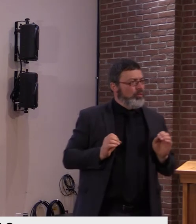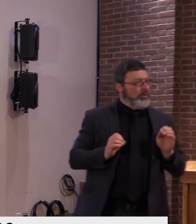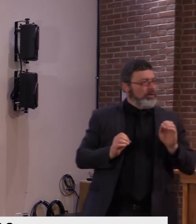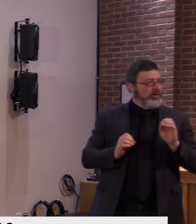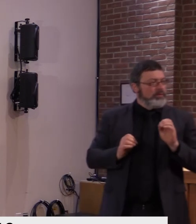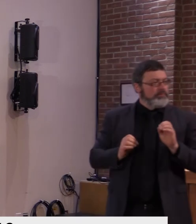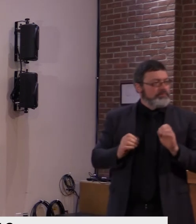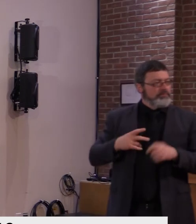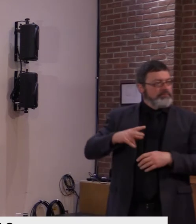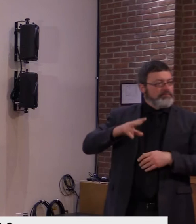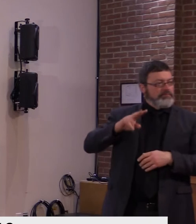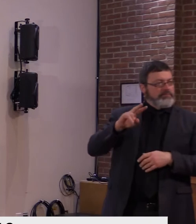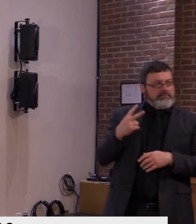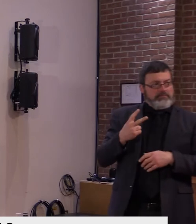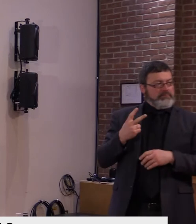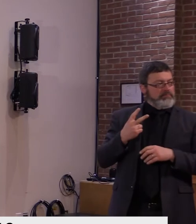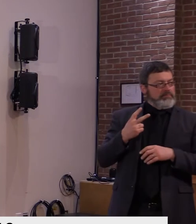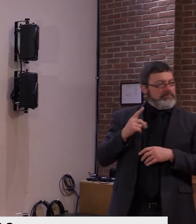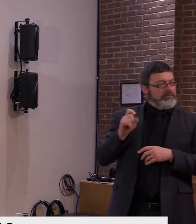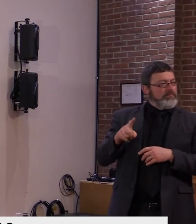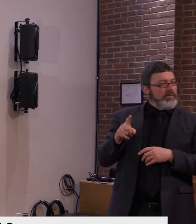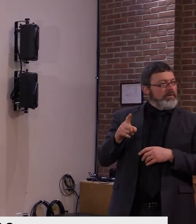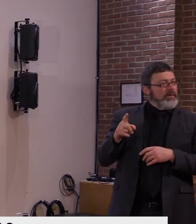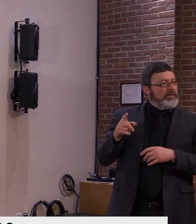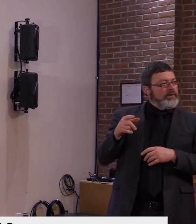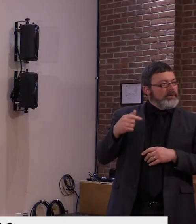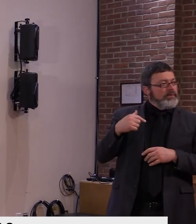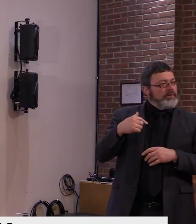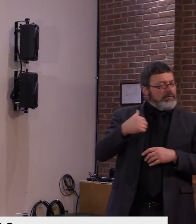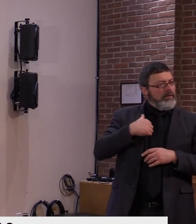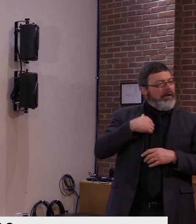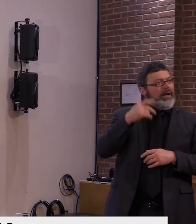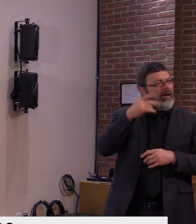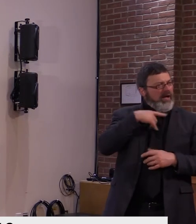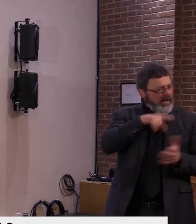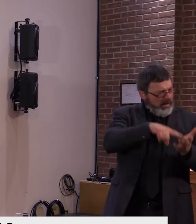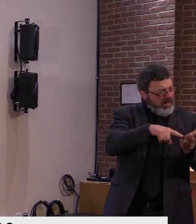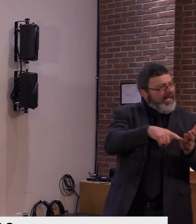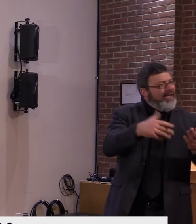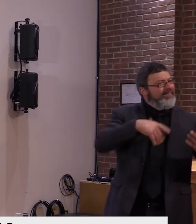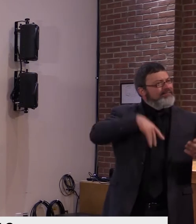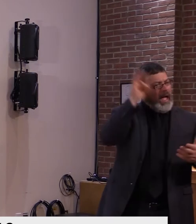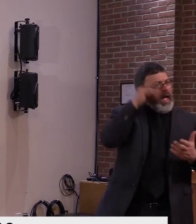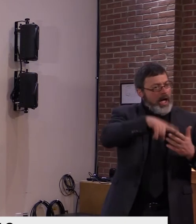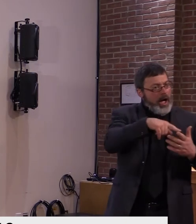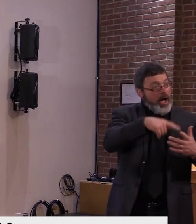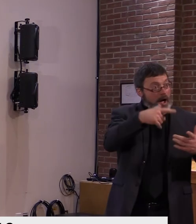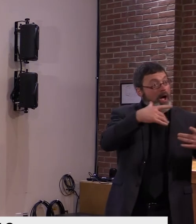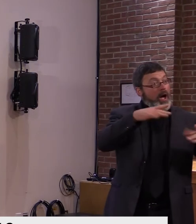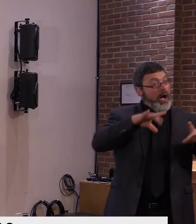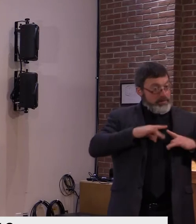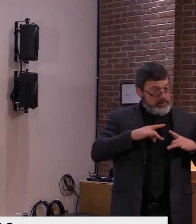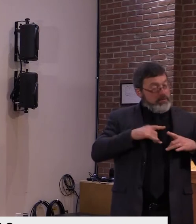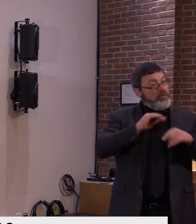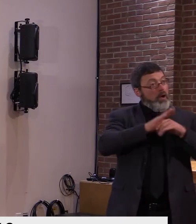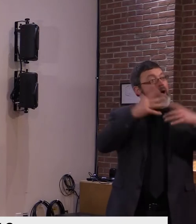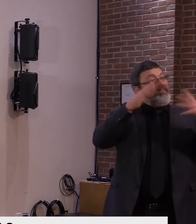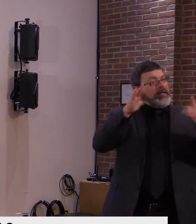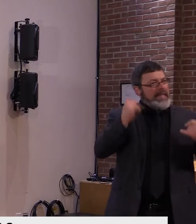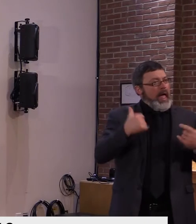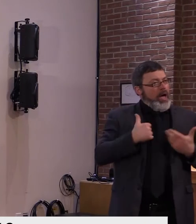if you're so, okay? So there is this phenomenon called persistent positor